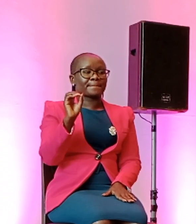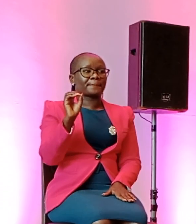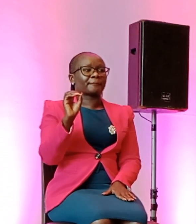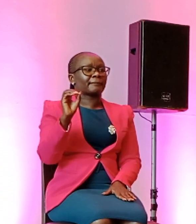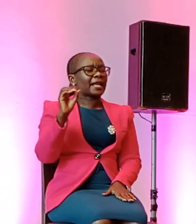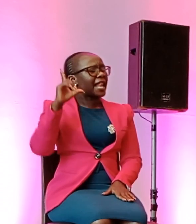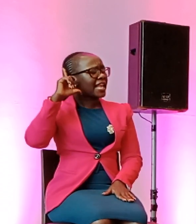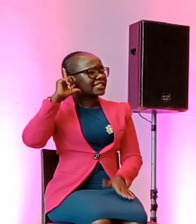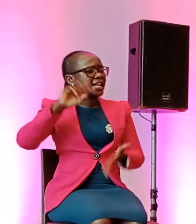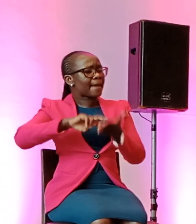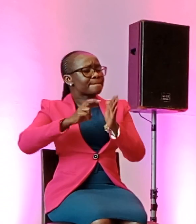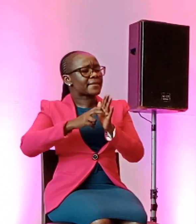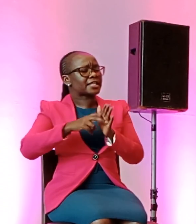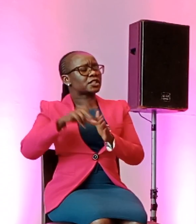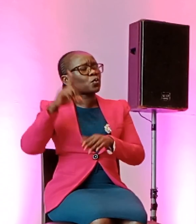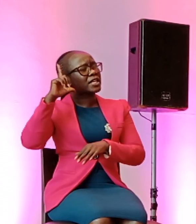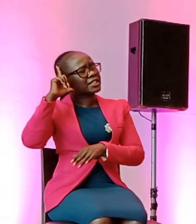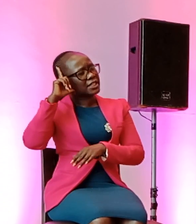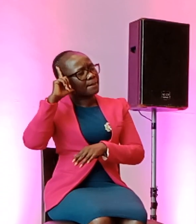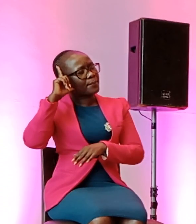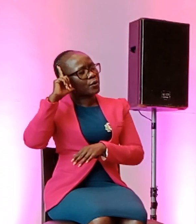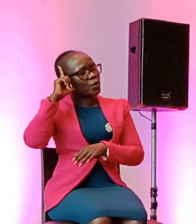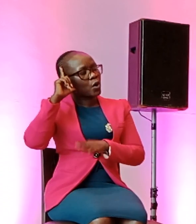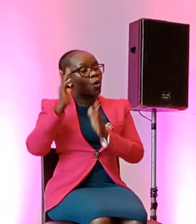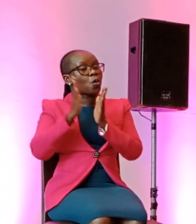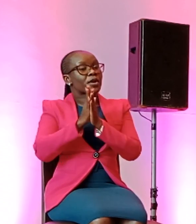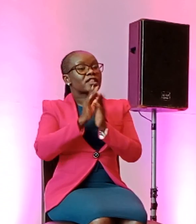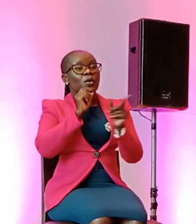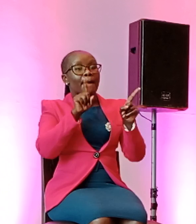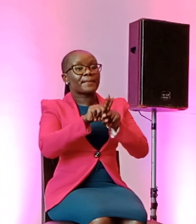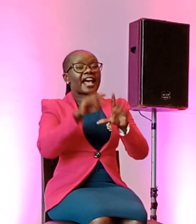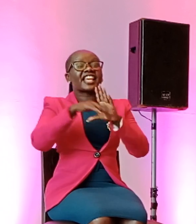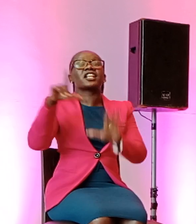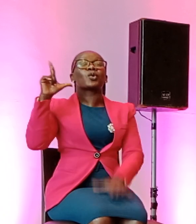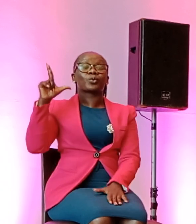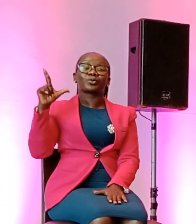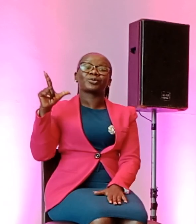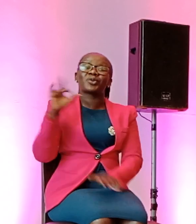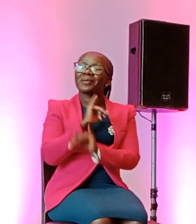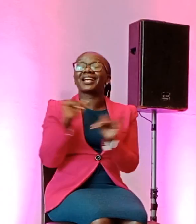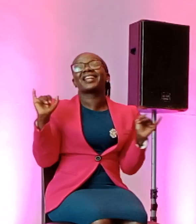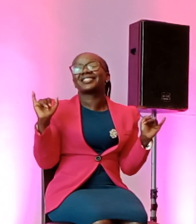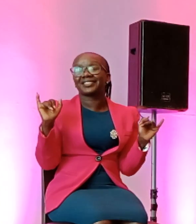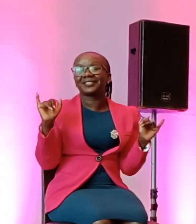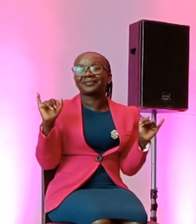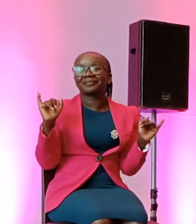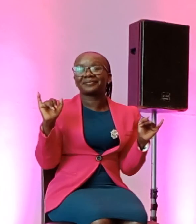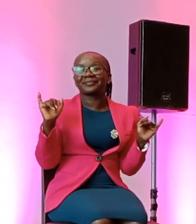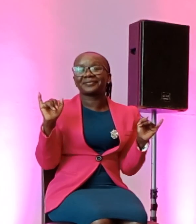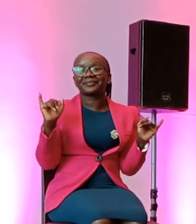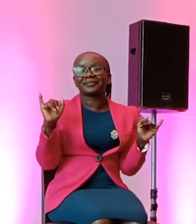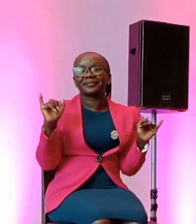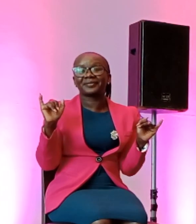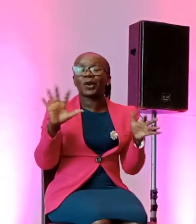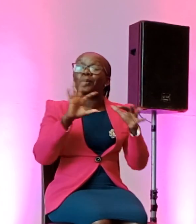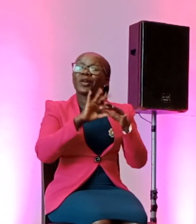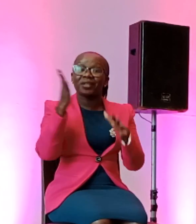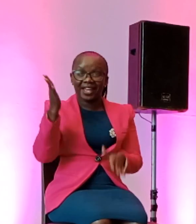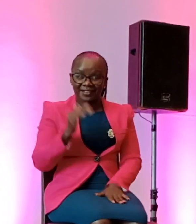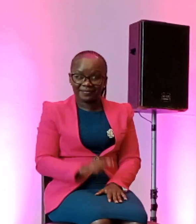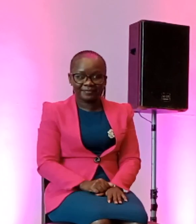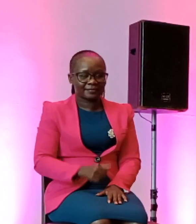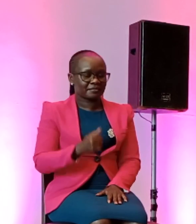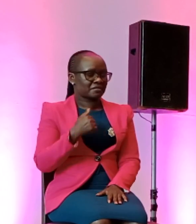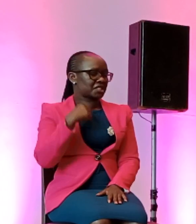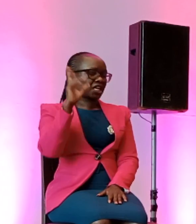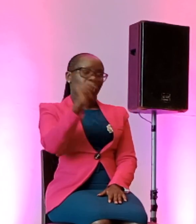Listening means you sleep with your brother-in-law to be cleansed, to belong. So she said